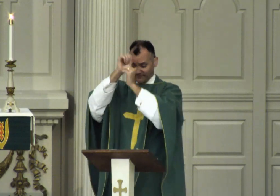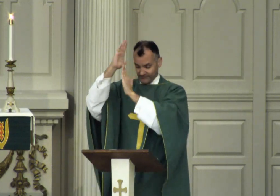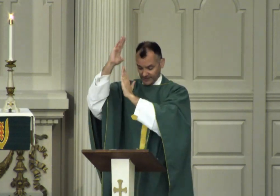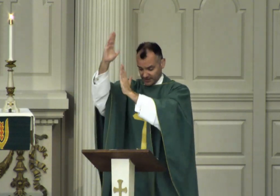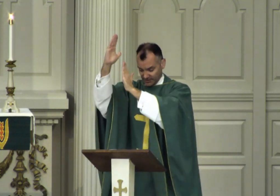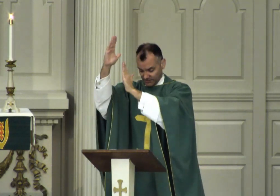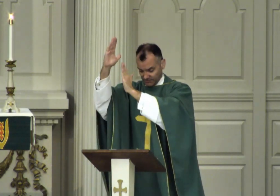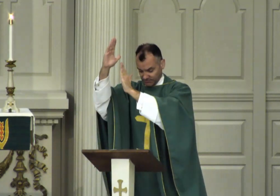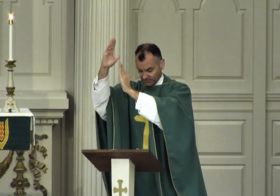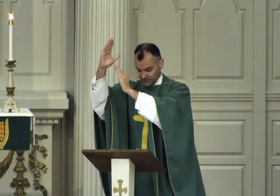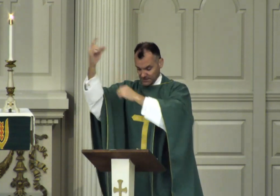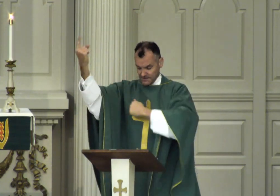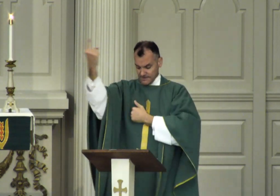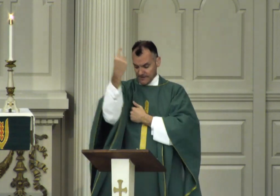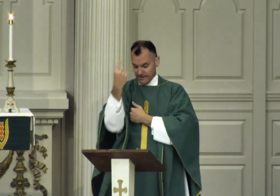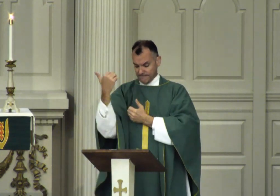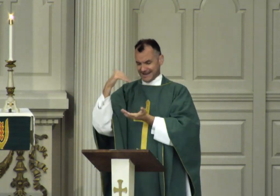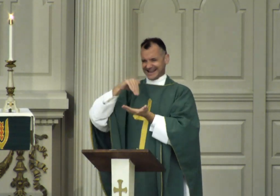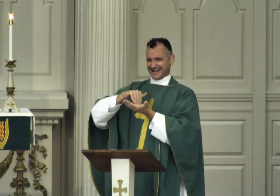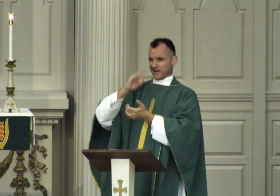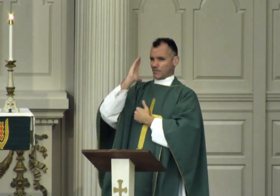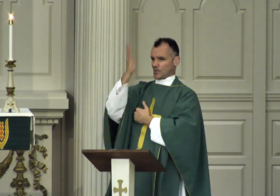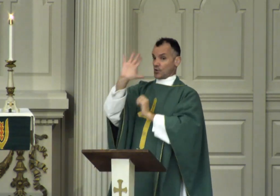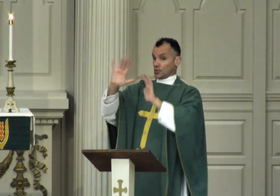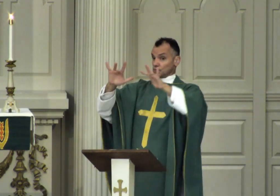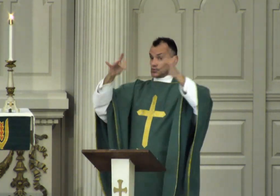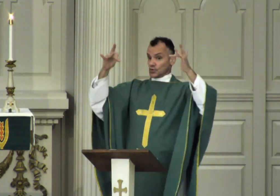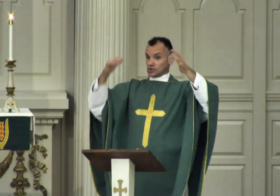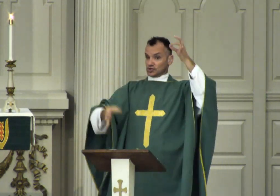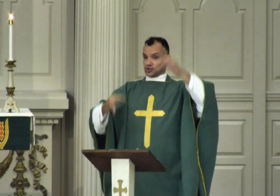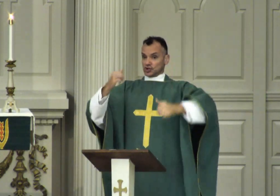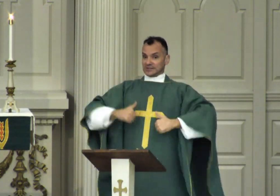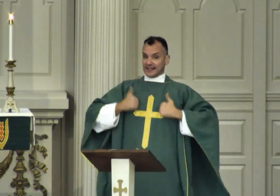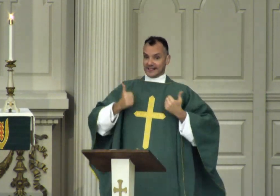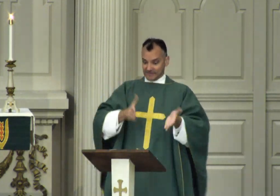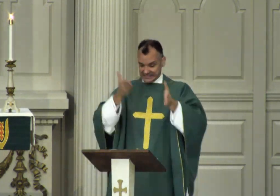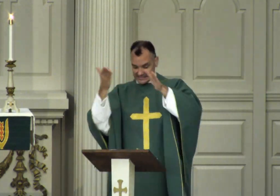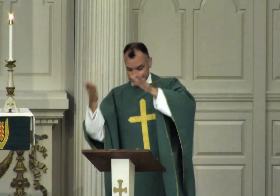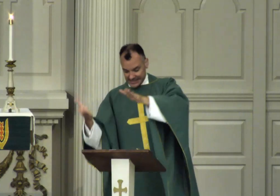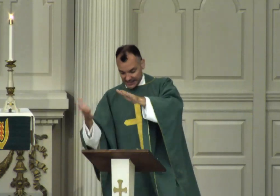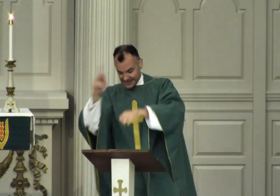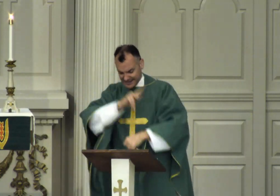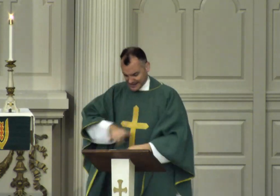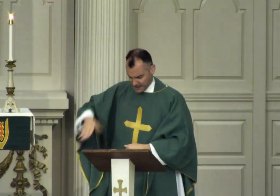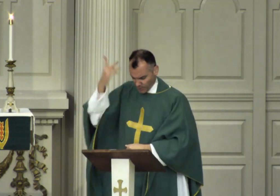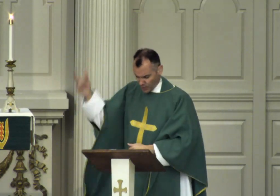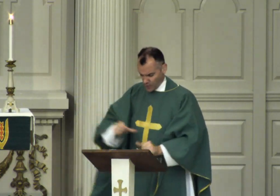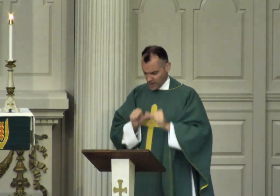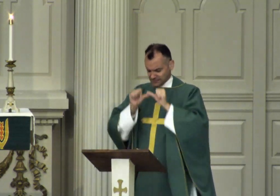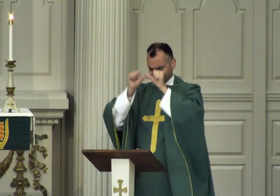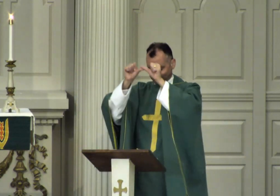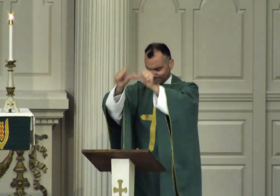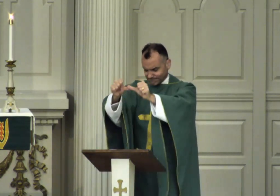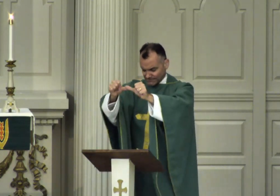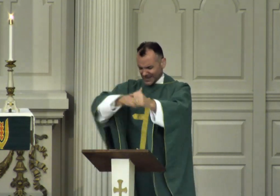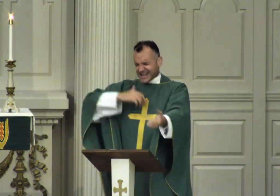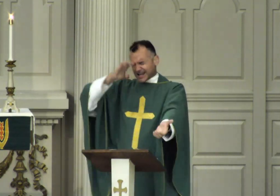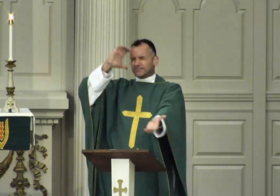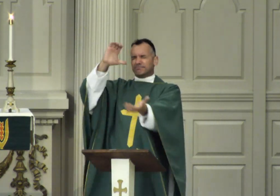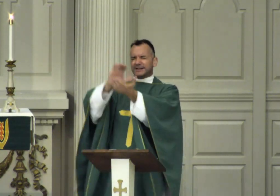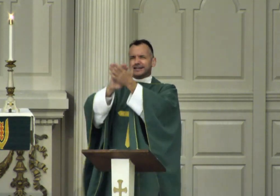and is seated at the right hand of the Father. He will come again in glory to judge the living and the dead, and his kingdom will have no